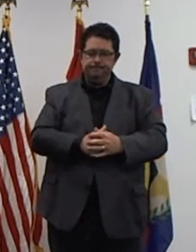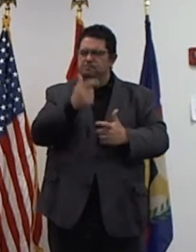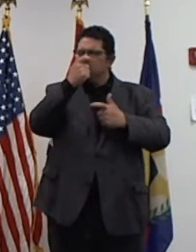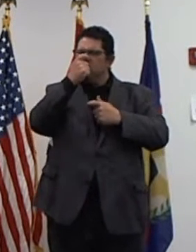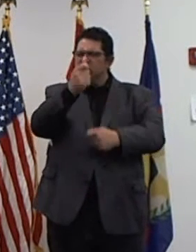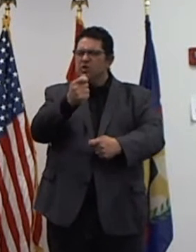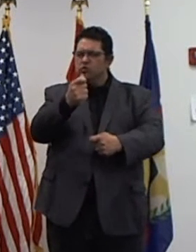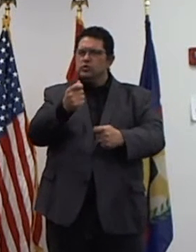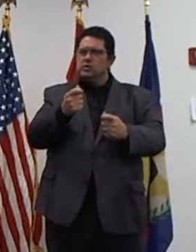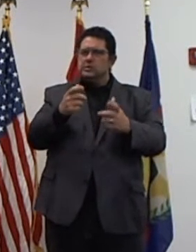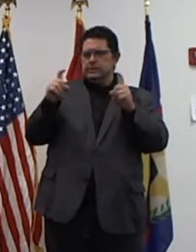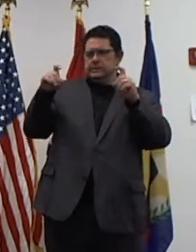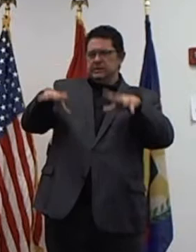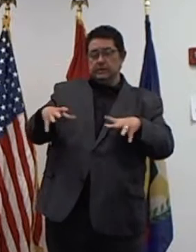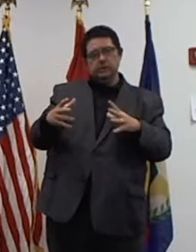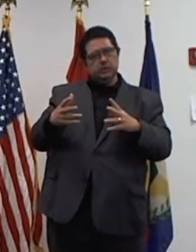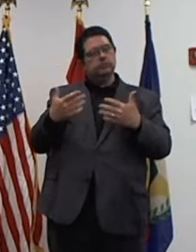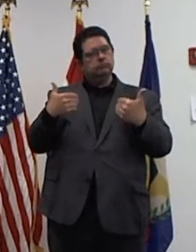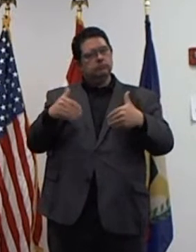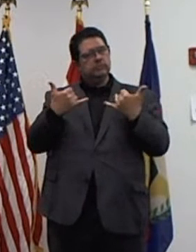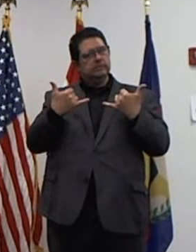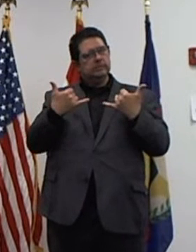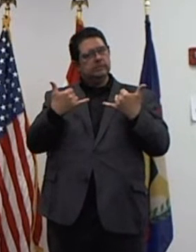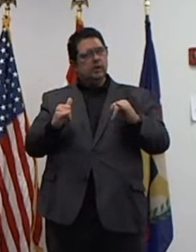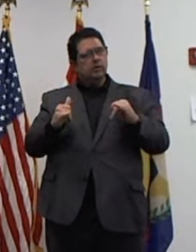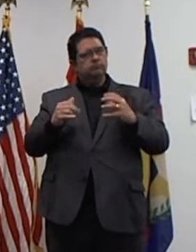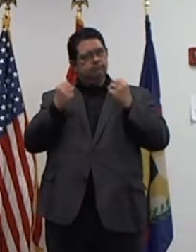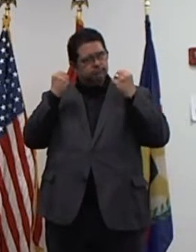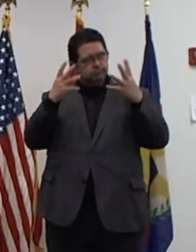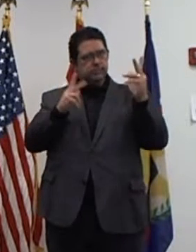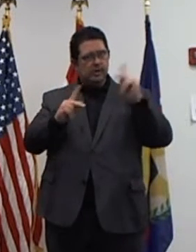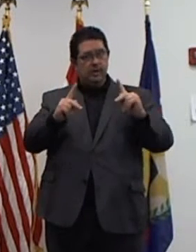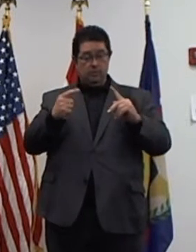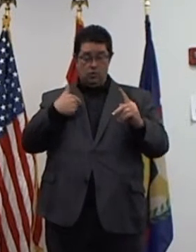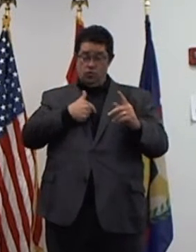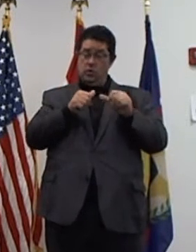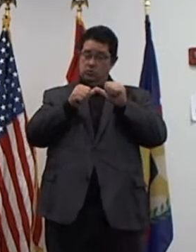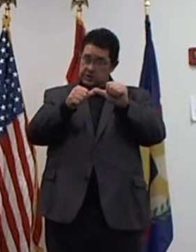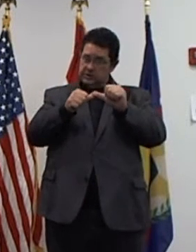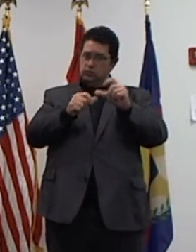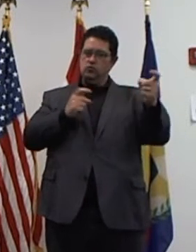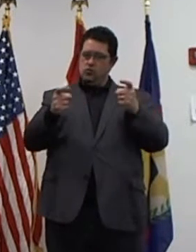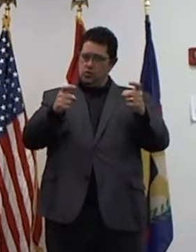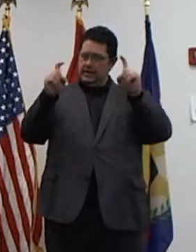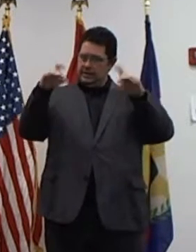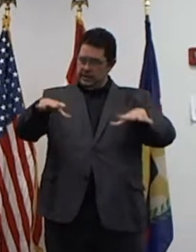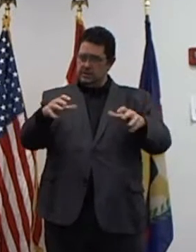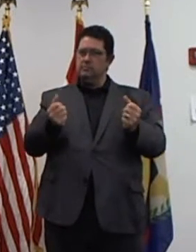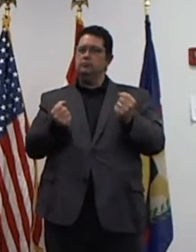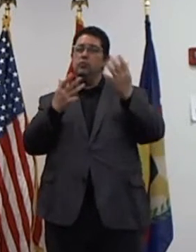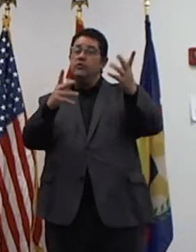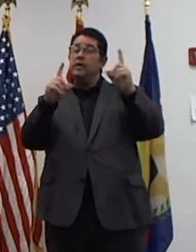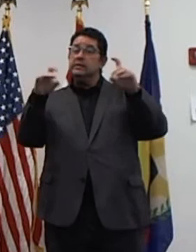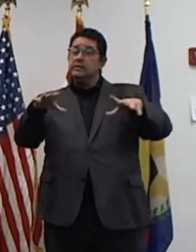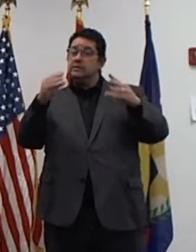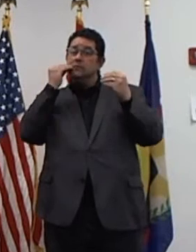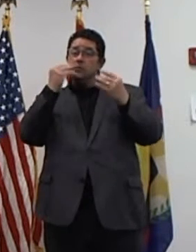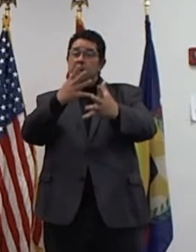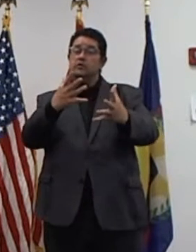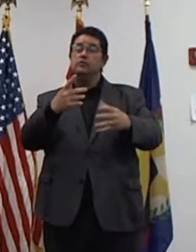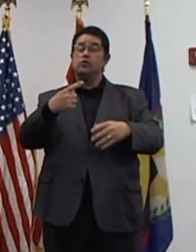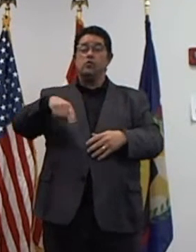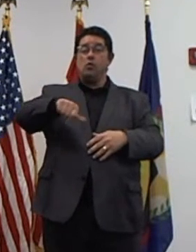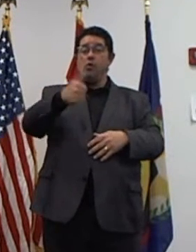test remains high in St. Louis County, and we will continue to coordinate testing and help provide testing information for the many